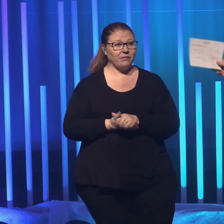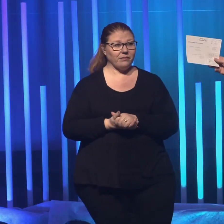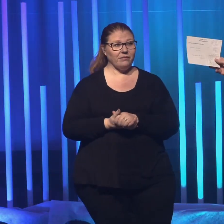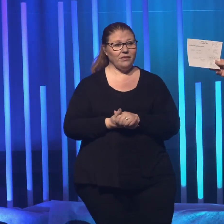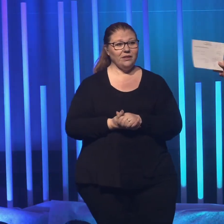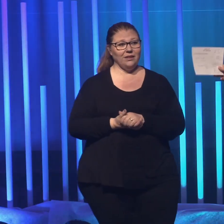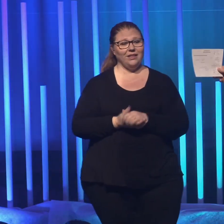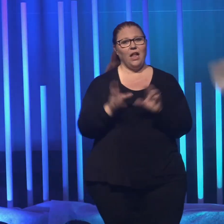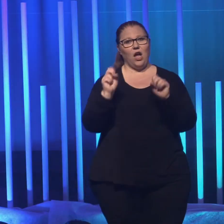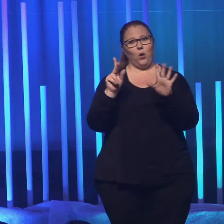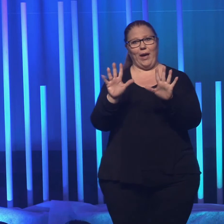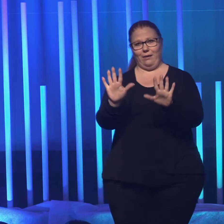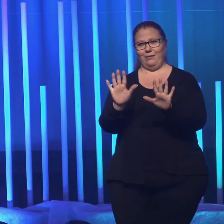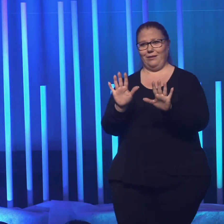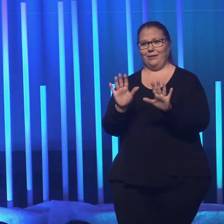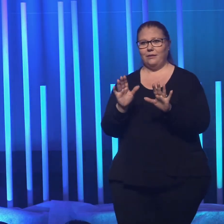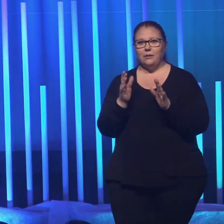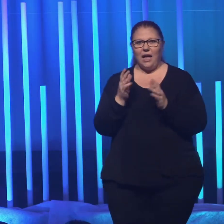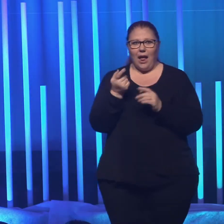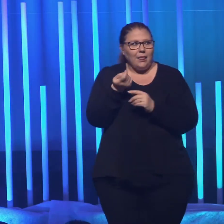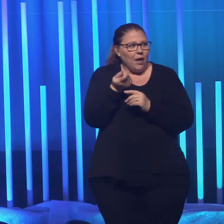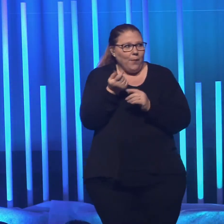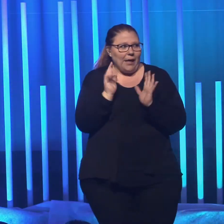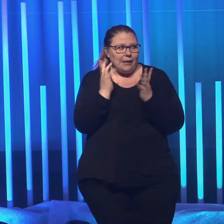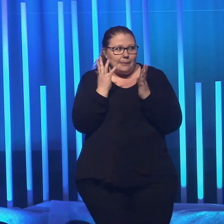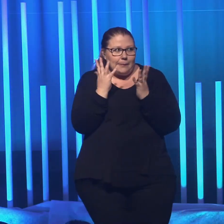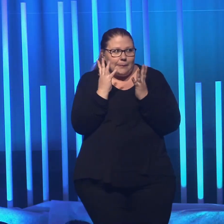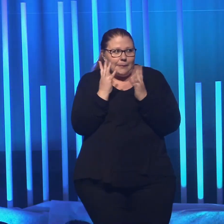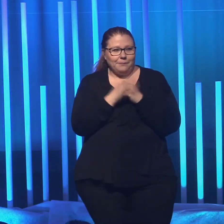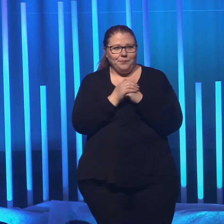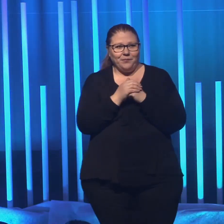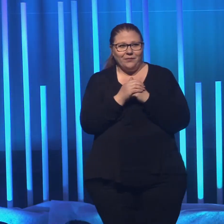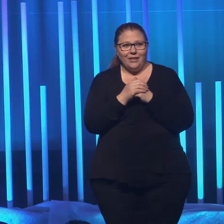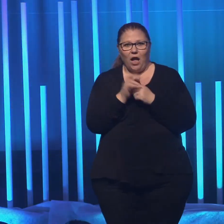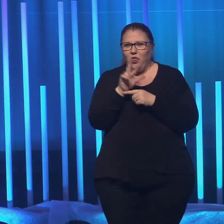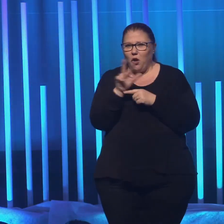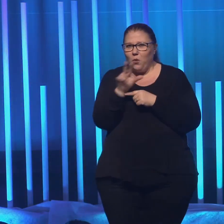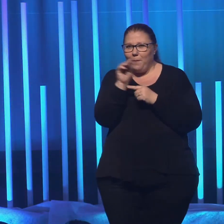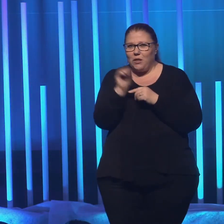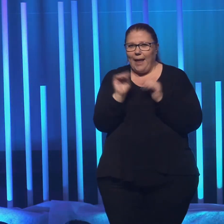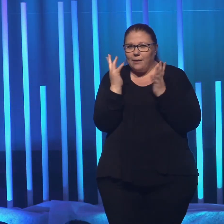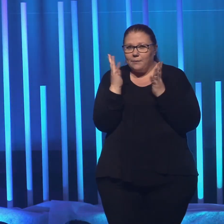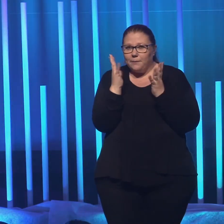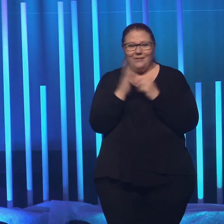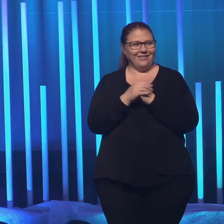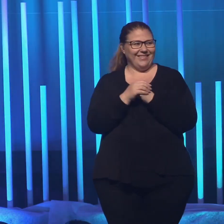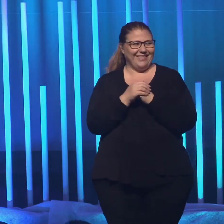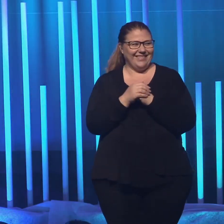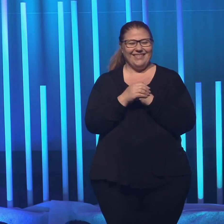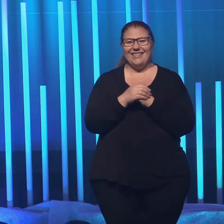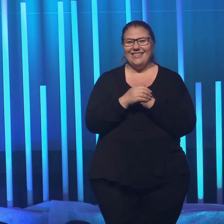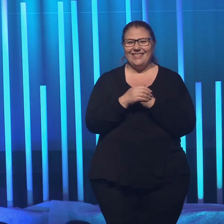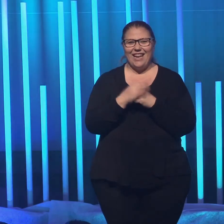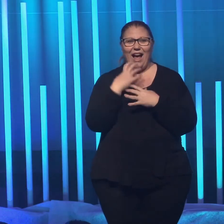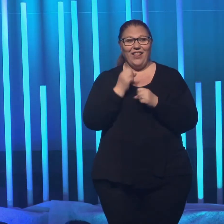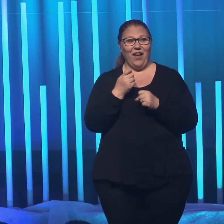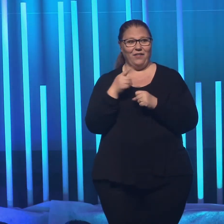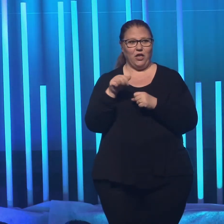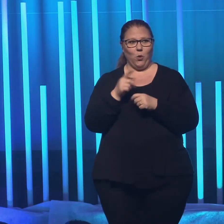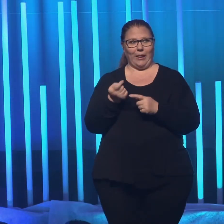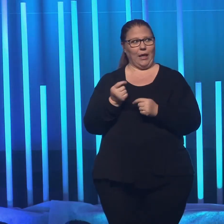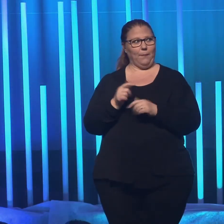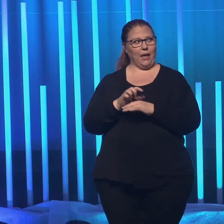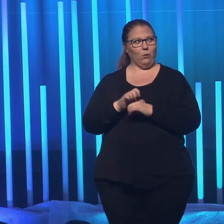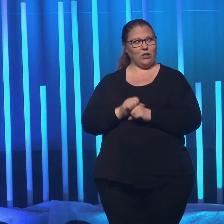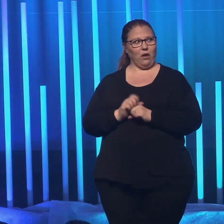Or, okay, let me take that back. Give yourselves a little hand. Give yourselves a 33% hand, because that's where we're at. I love that you're like a little reserved about